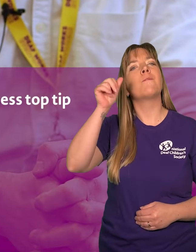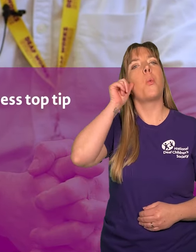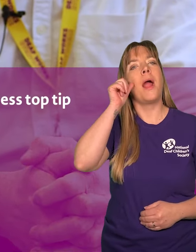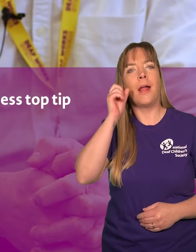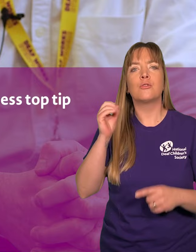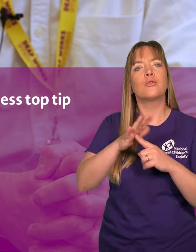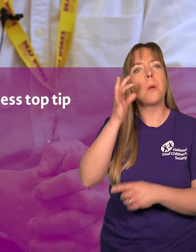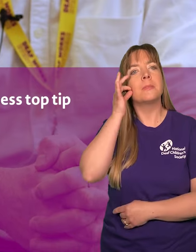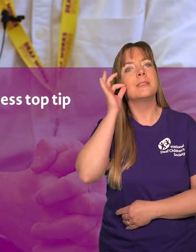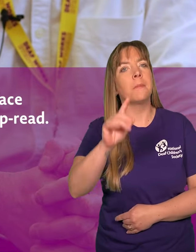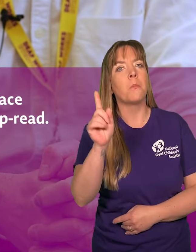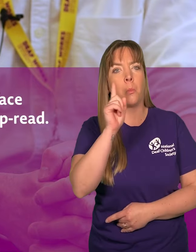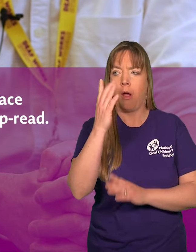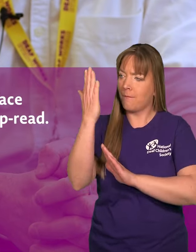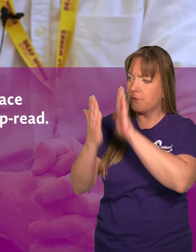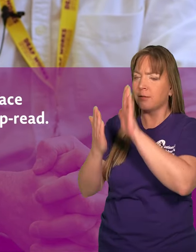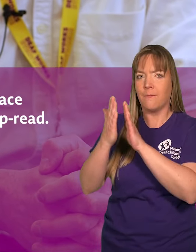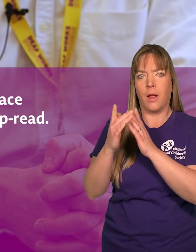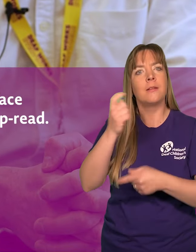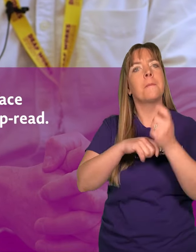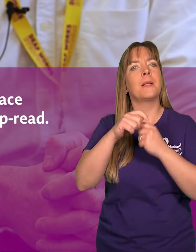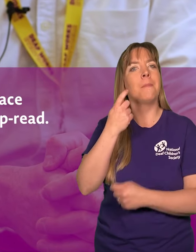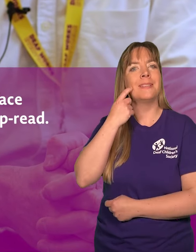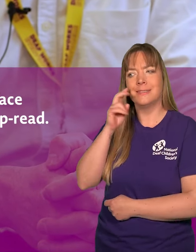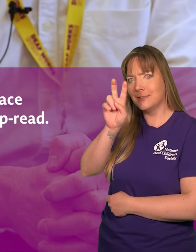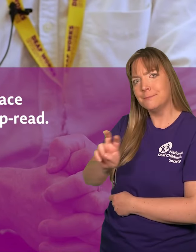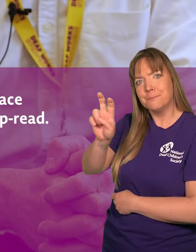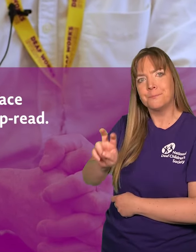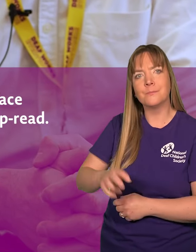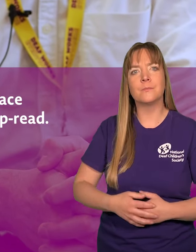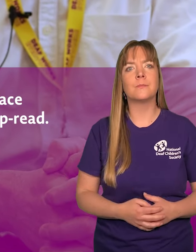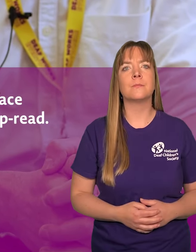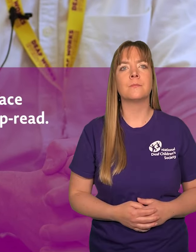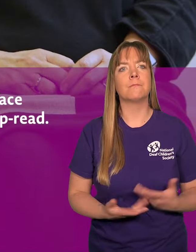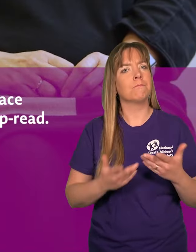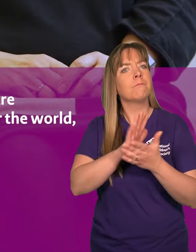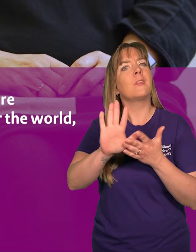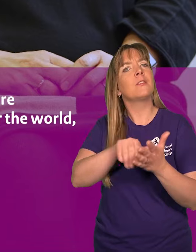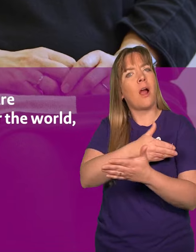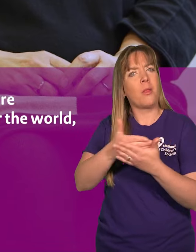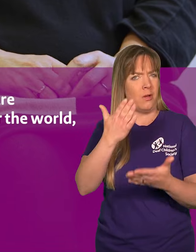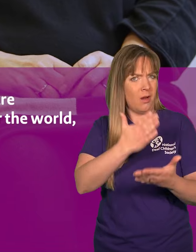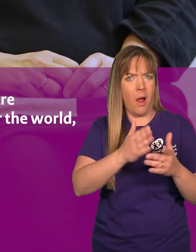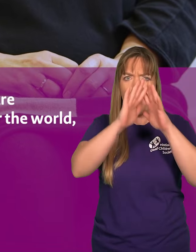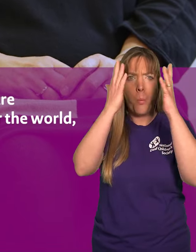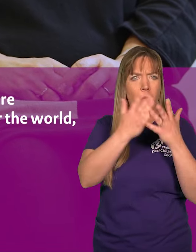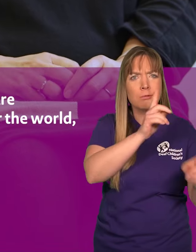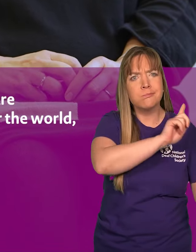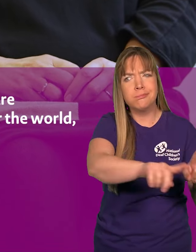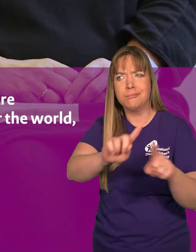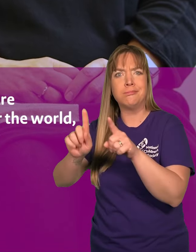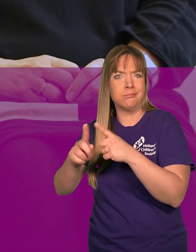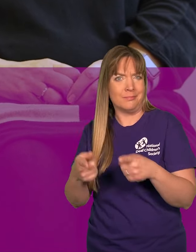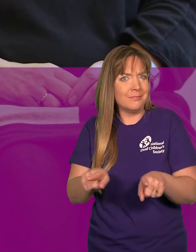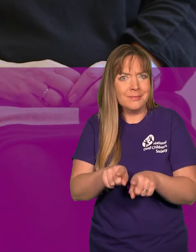My deaf awareness top tip is to be face-to-face so it's easier to lip read. Sign languages are different all over